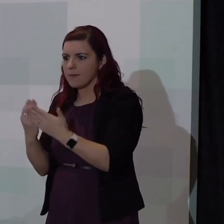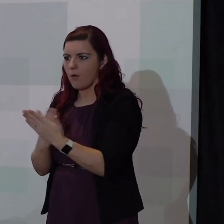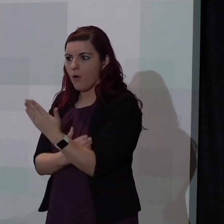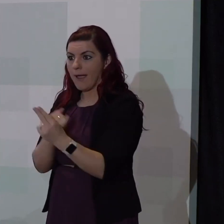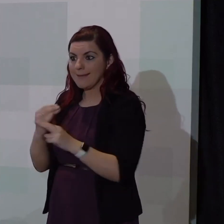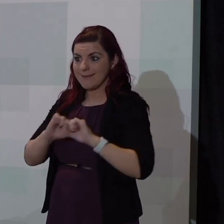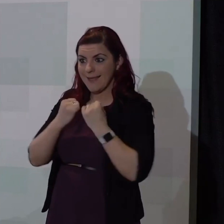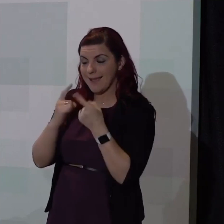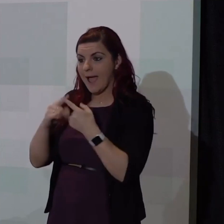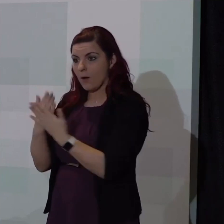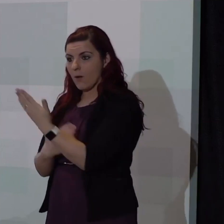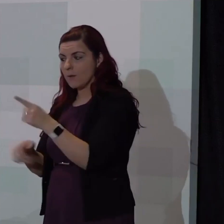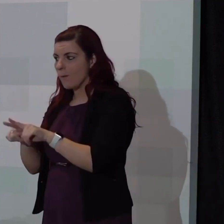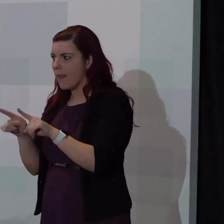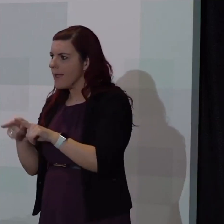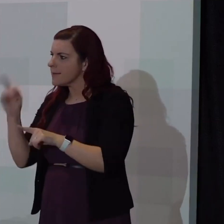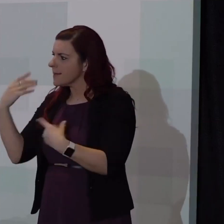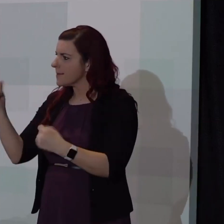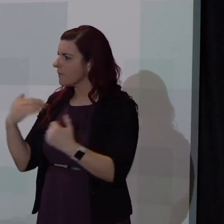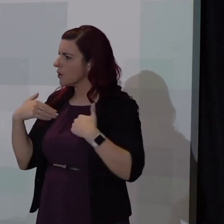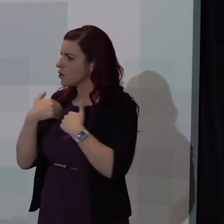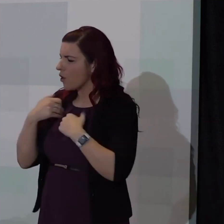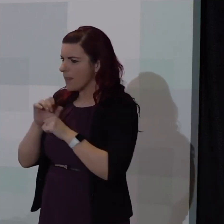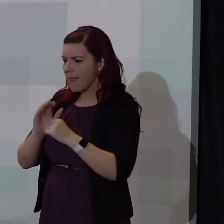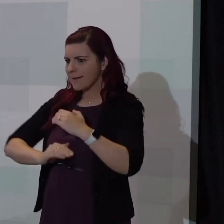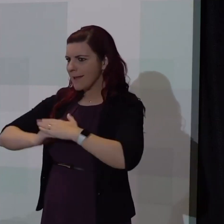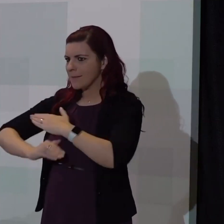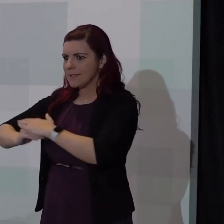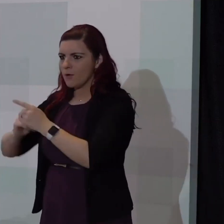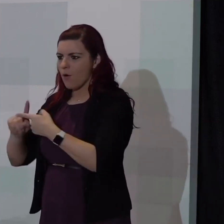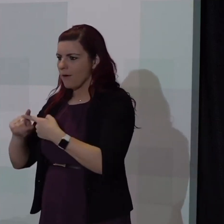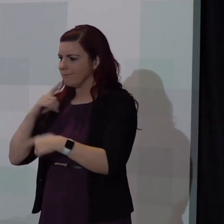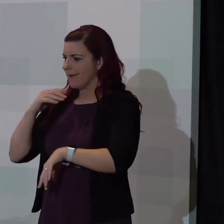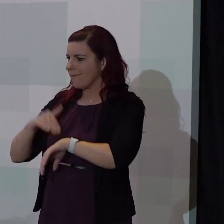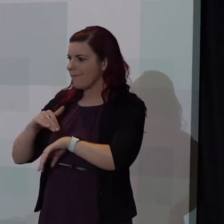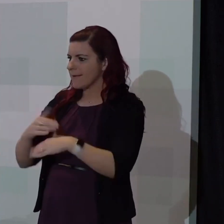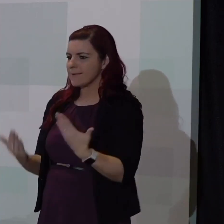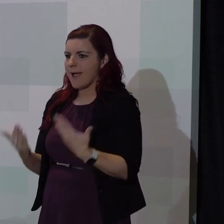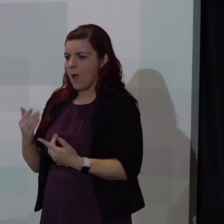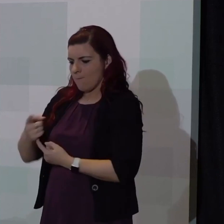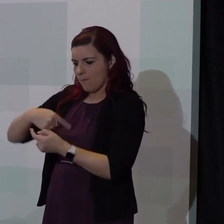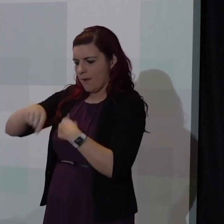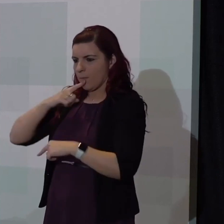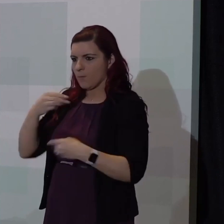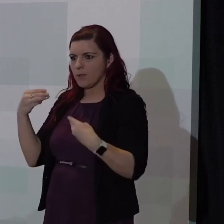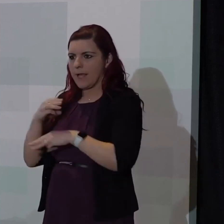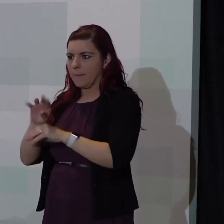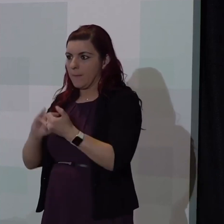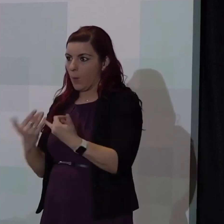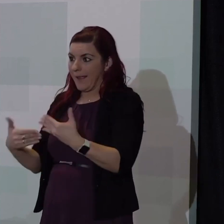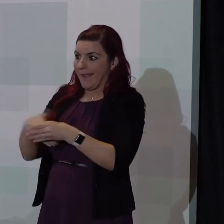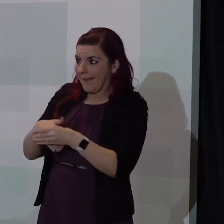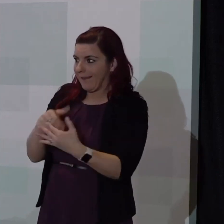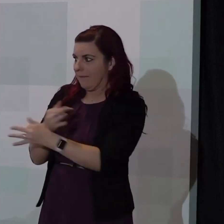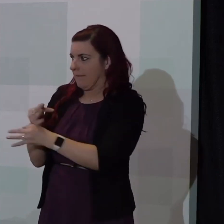law. There was concern that that inhibited, that it hindered how we protected those within the family